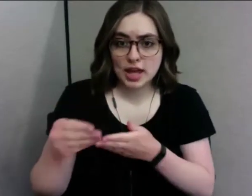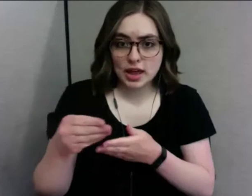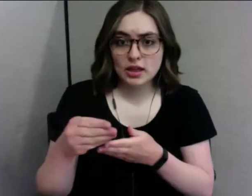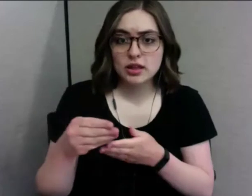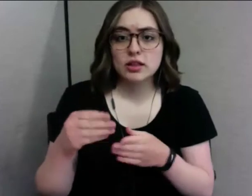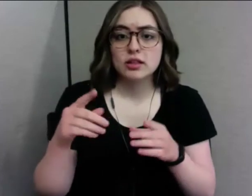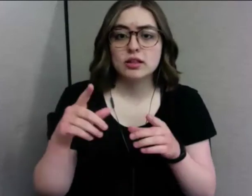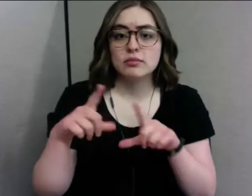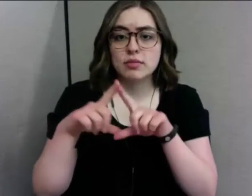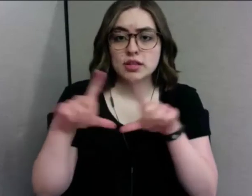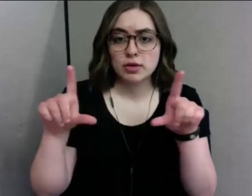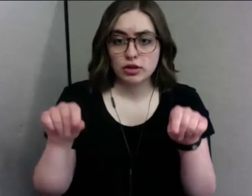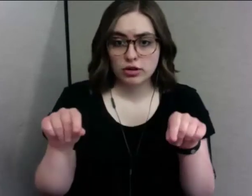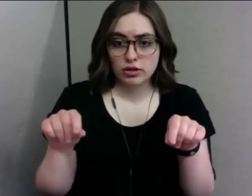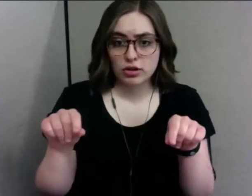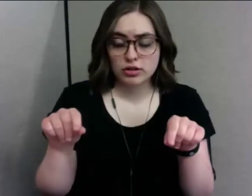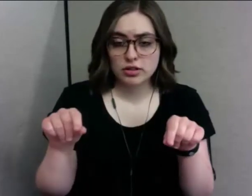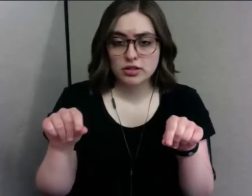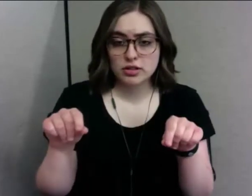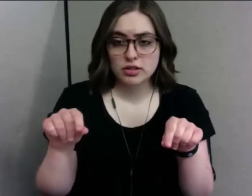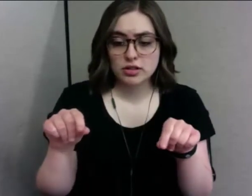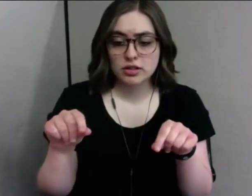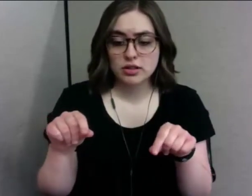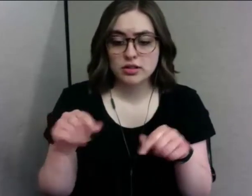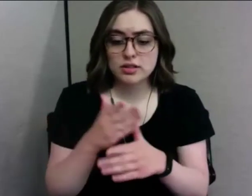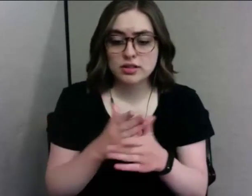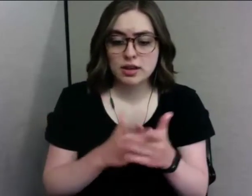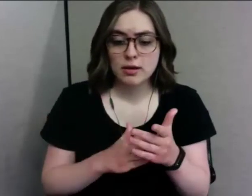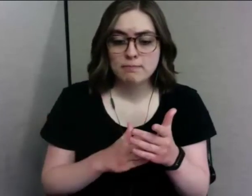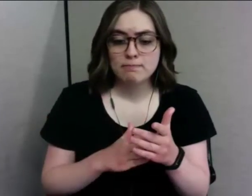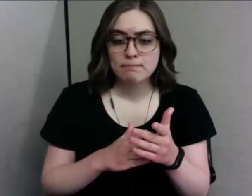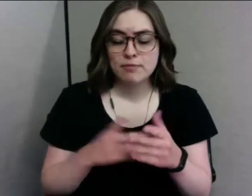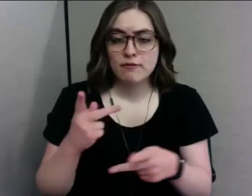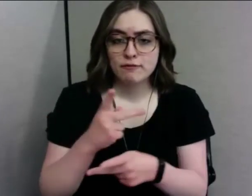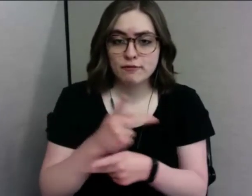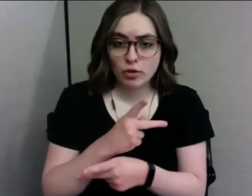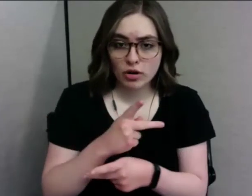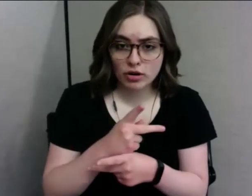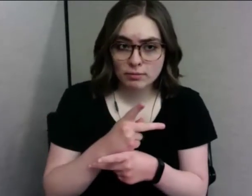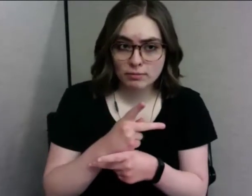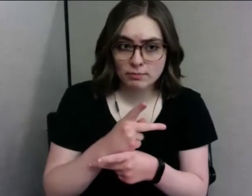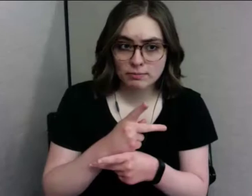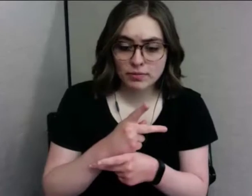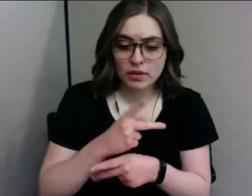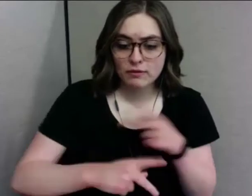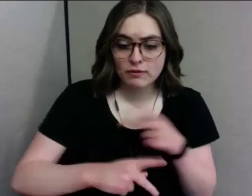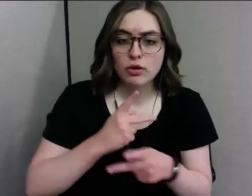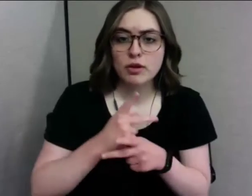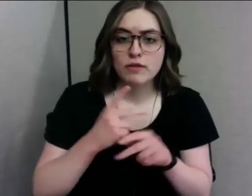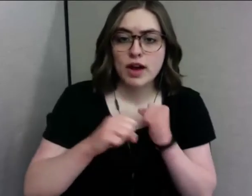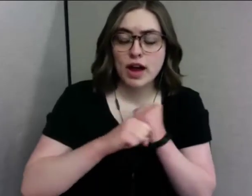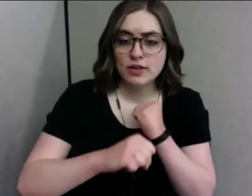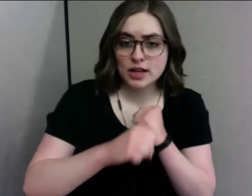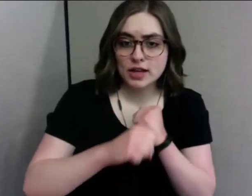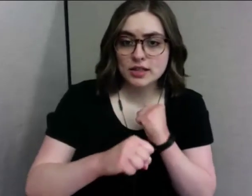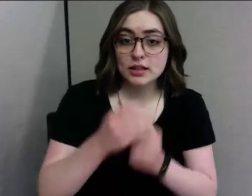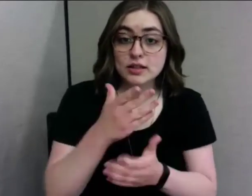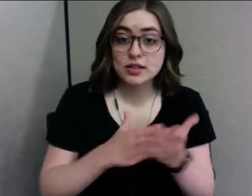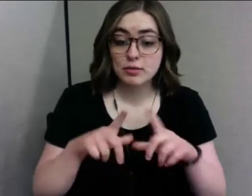some form of advertising, and some cards were even given away for free. In